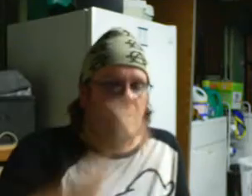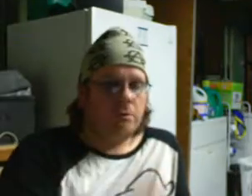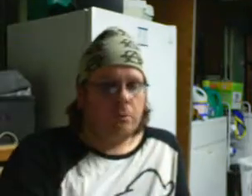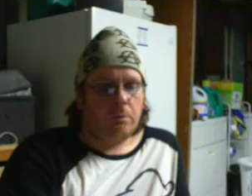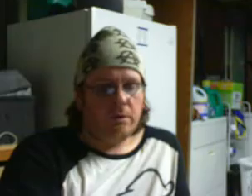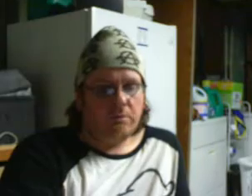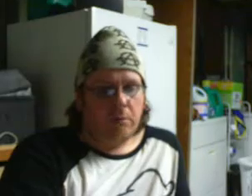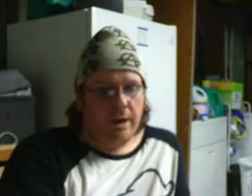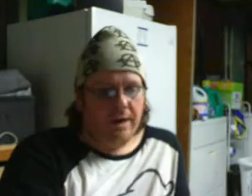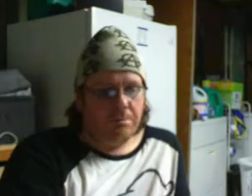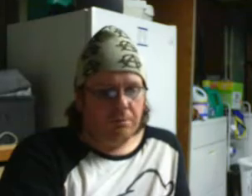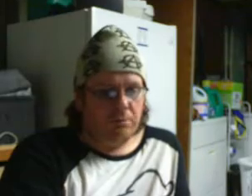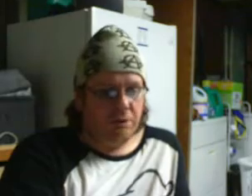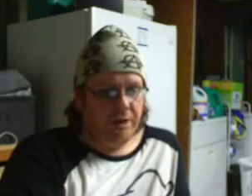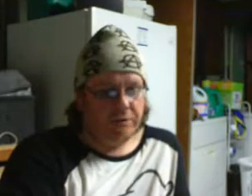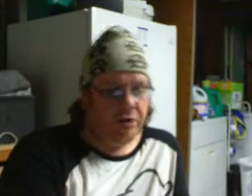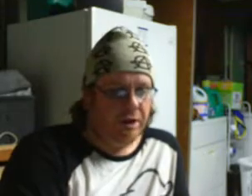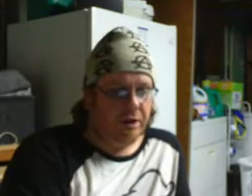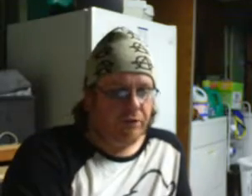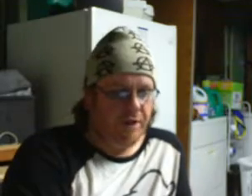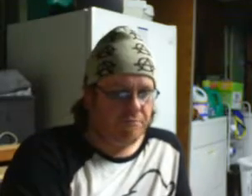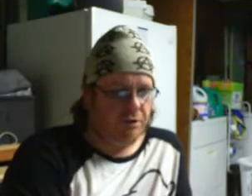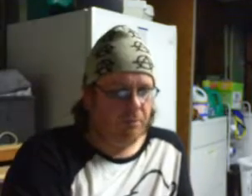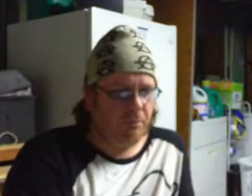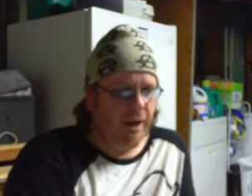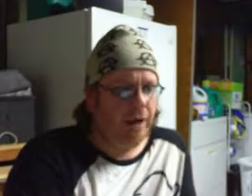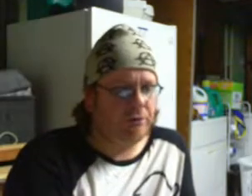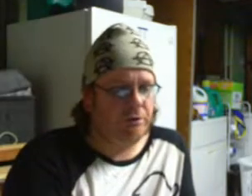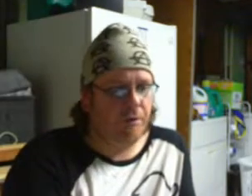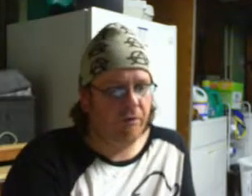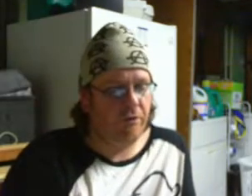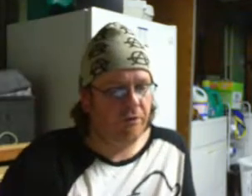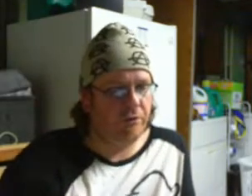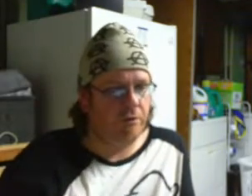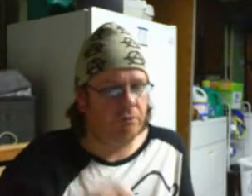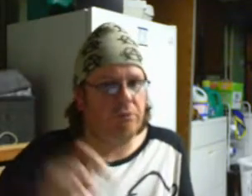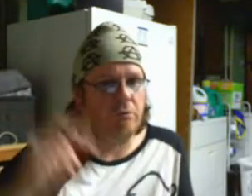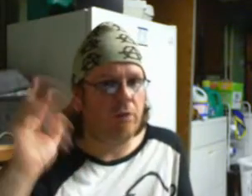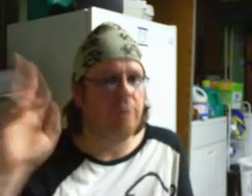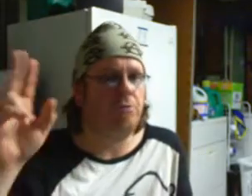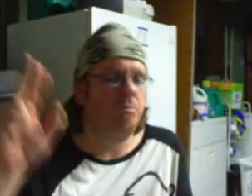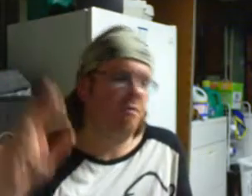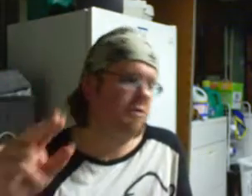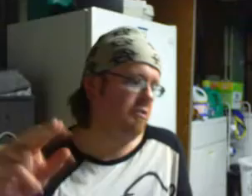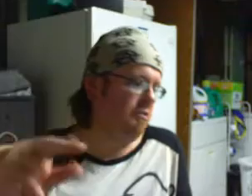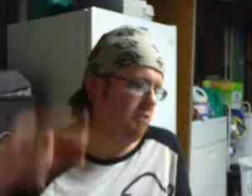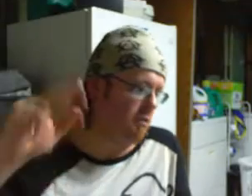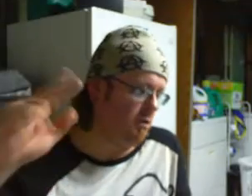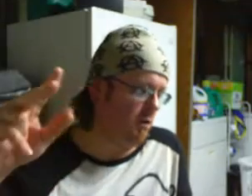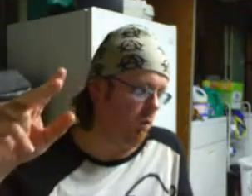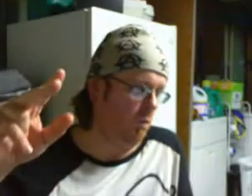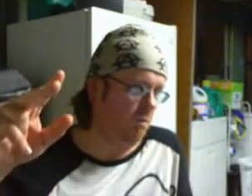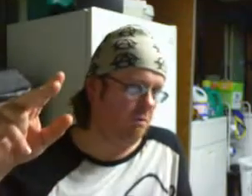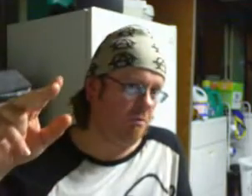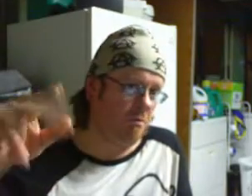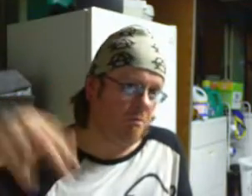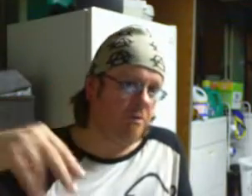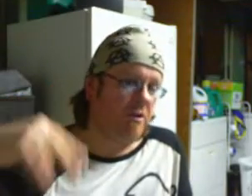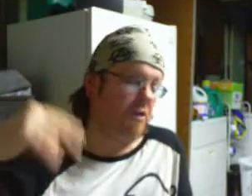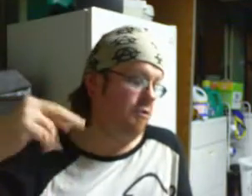allegory of what happened, what David did, and David becomes mad, and then all of a sudden, you know, it's like the light bulb clicks in his head, oh. And it's, you